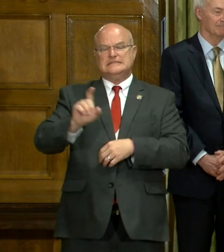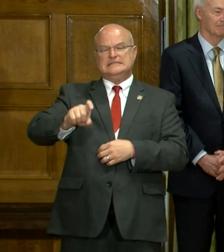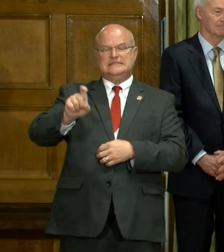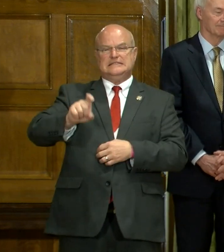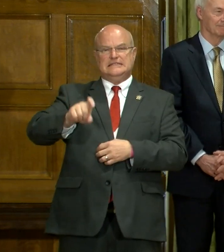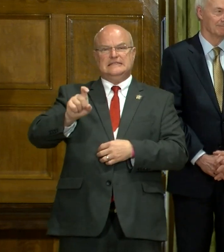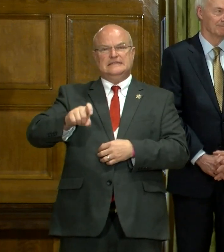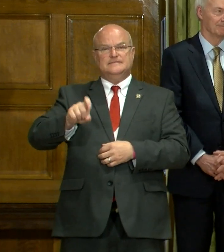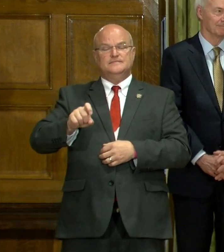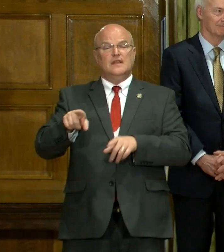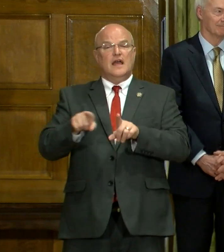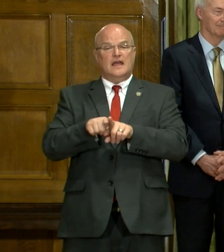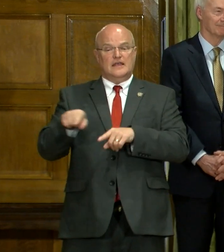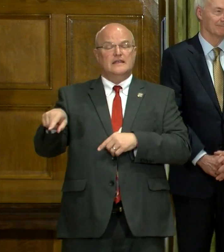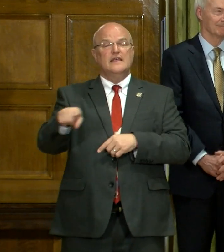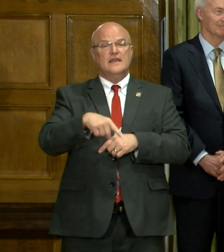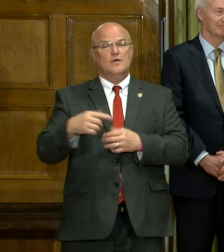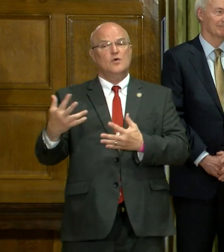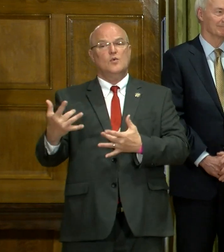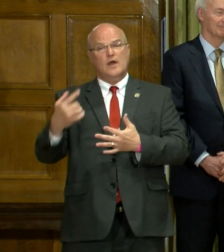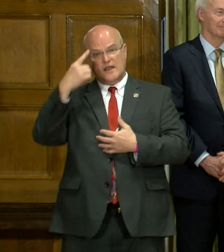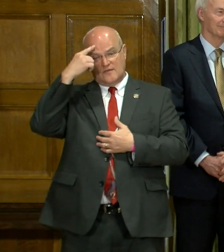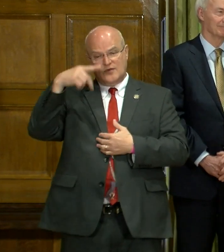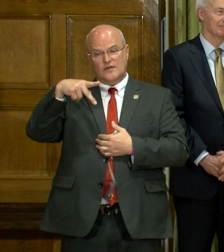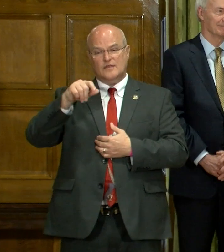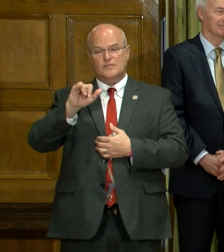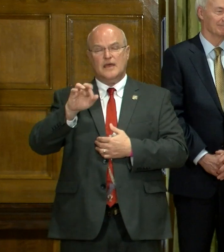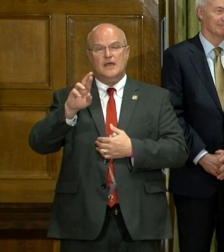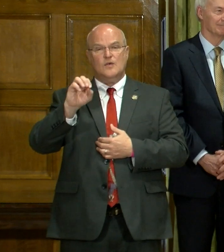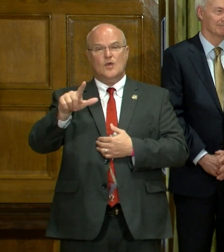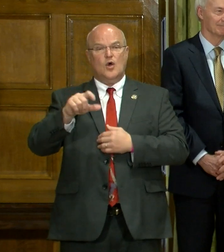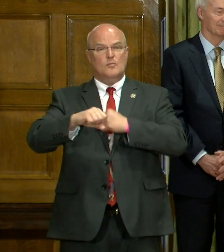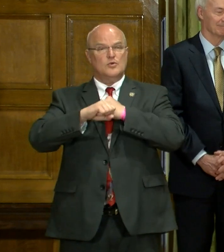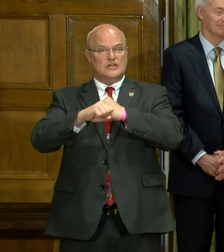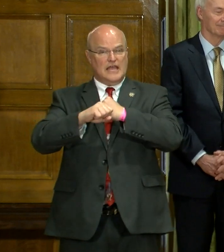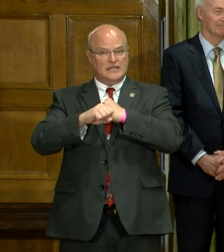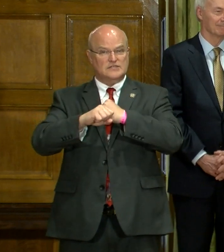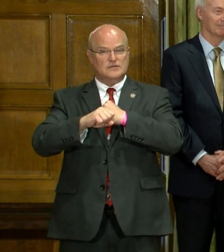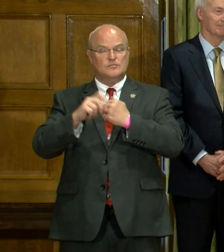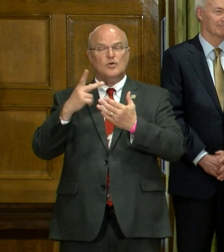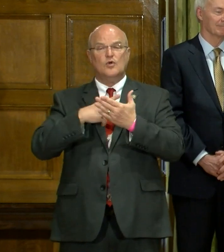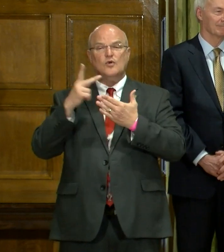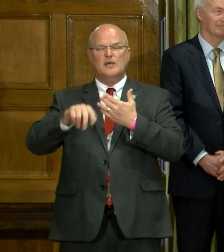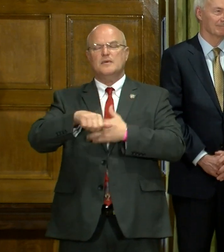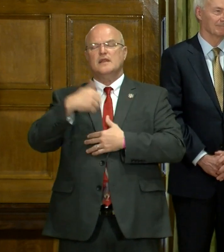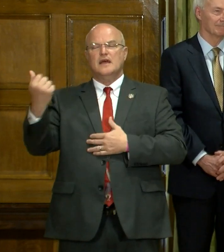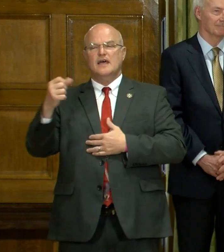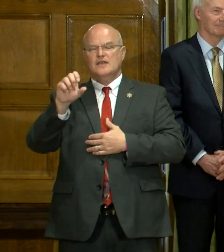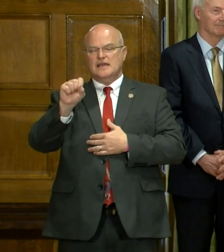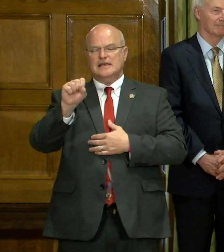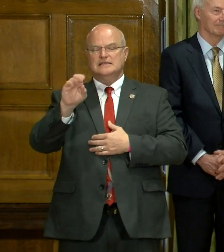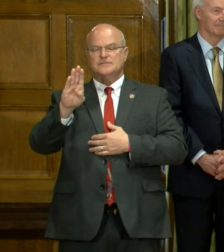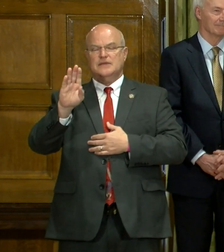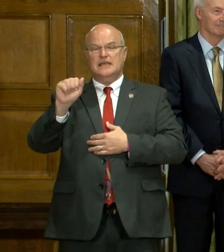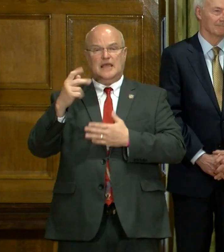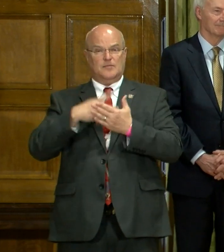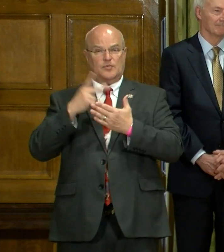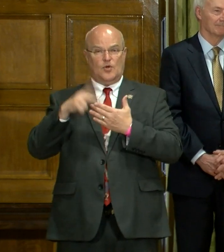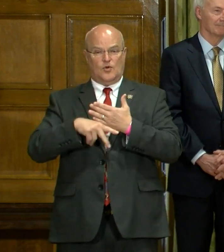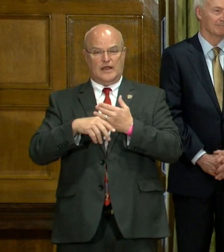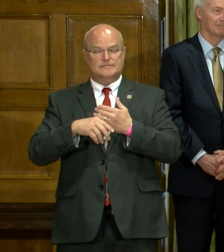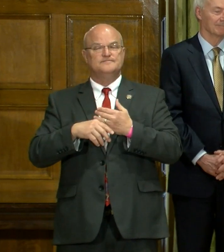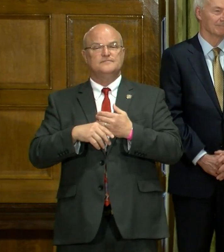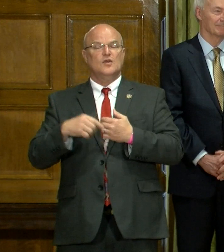need of it as they were waiting for the payroll protection program or another SBA funded program to come through.